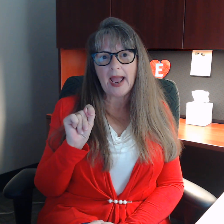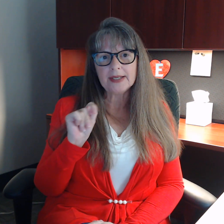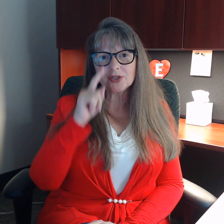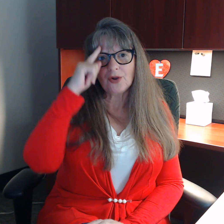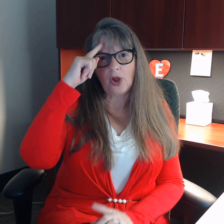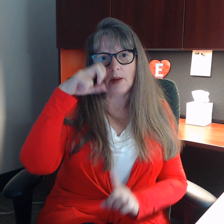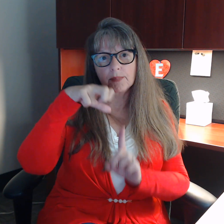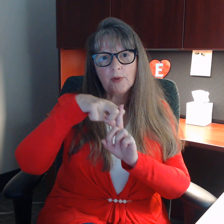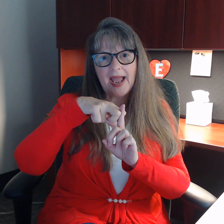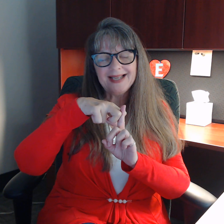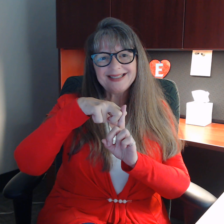brat,